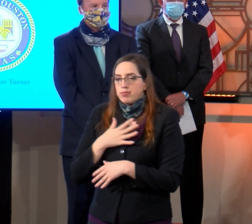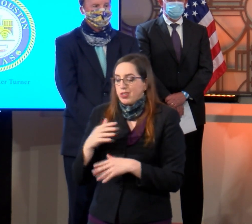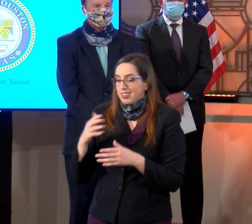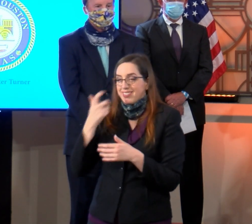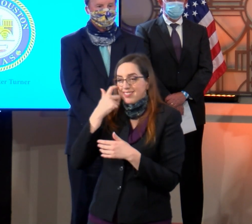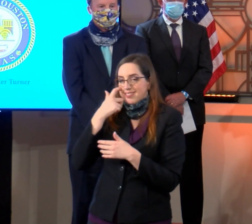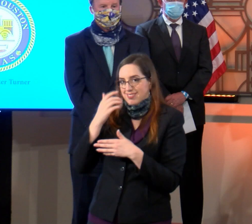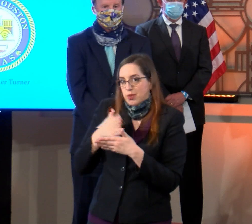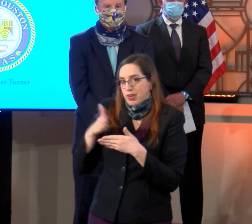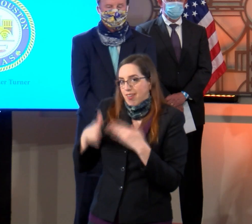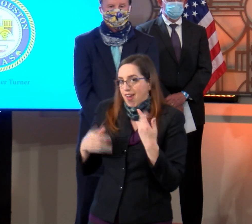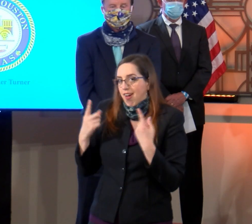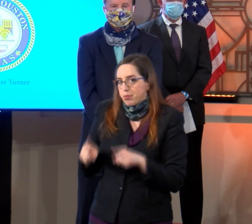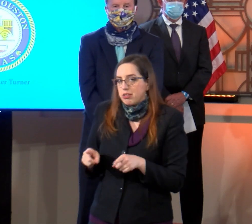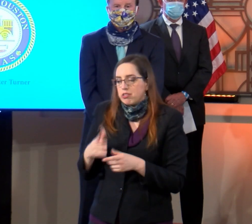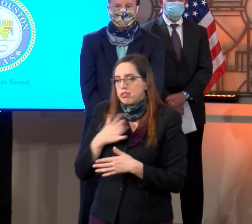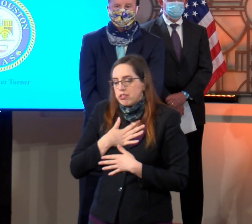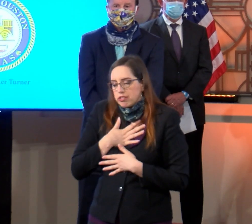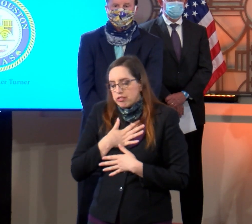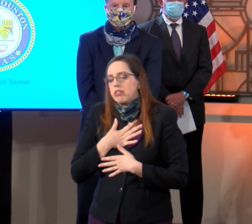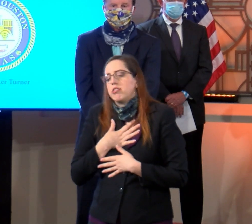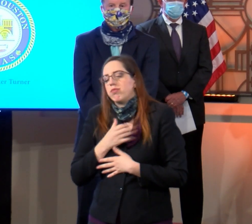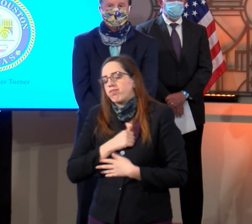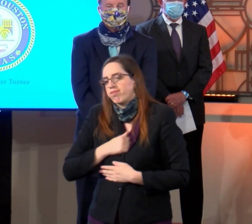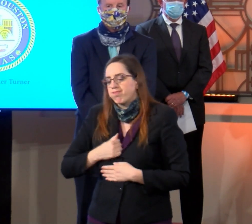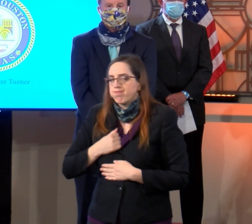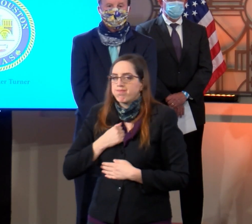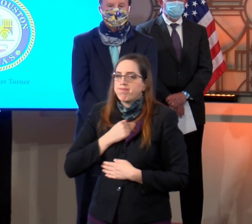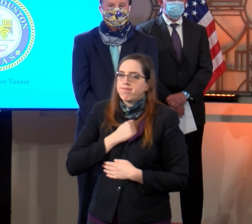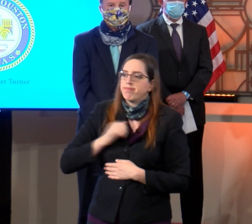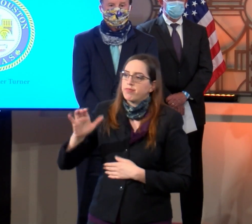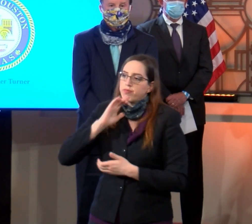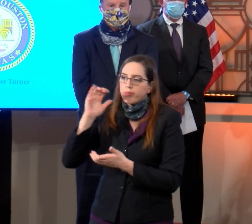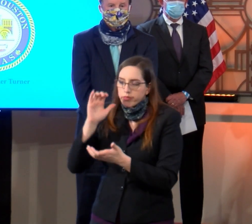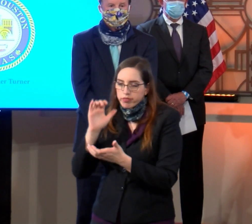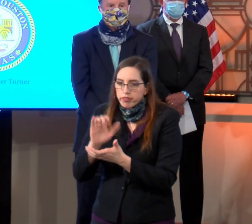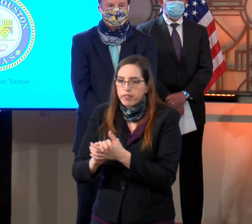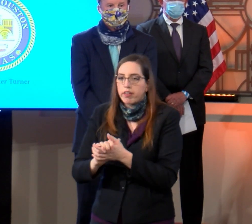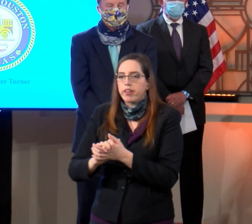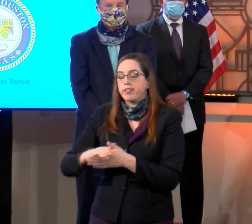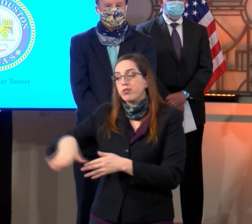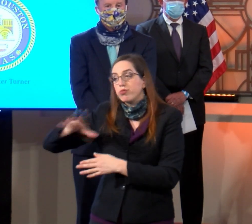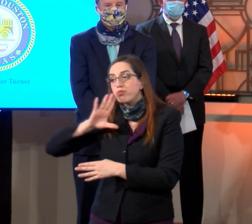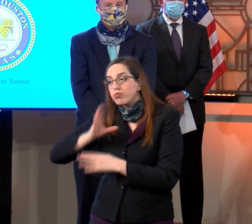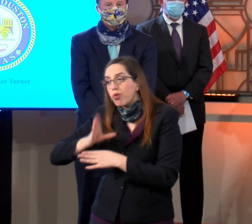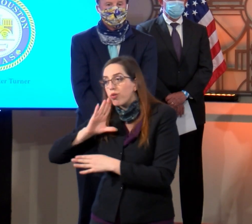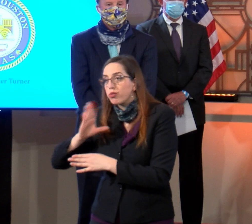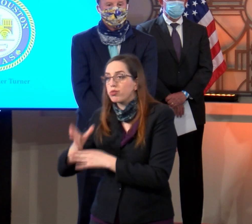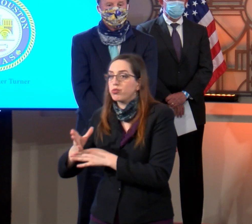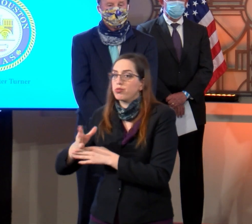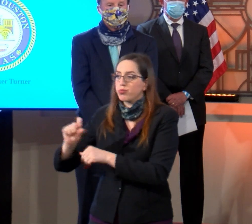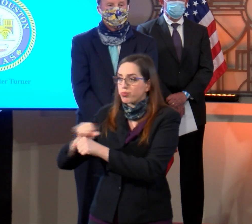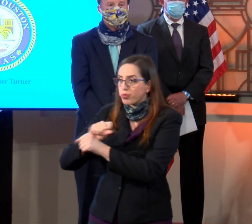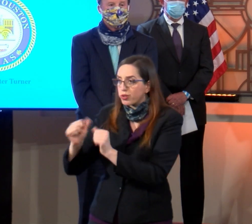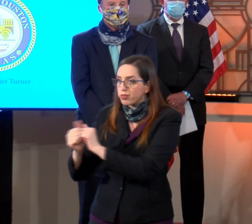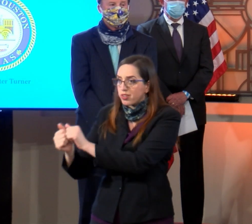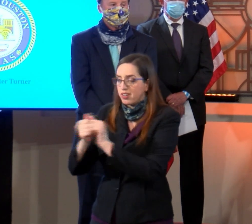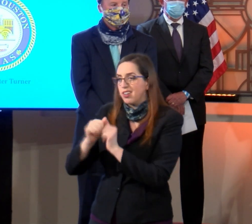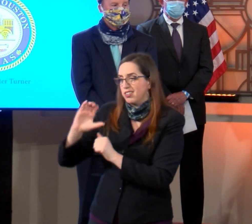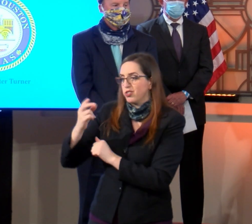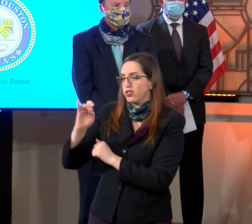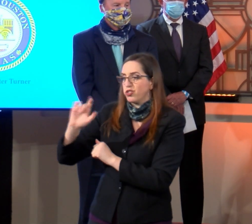I want to extend my deepest condolences to his wife, to his daughters and colleagues at